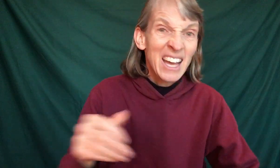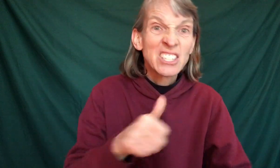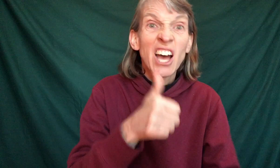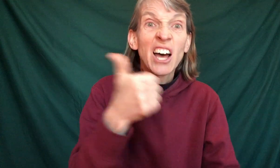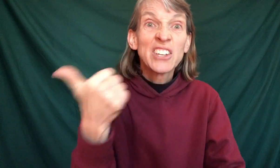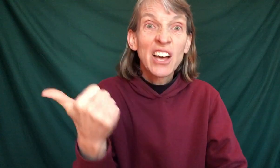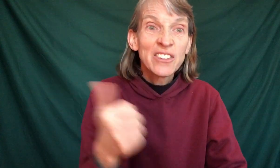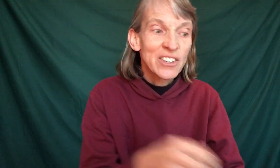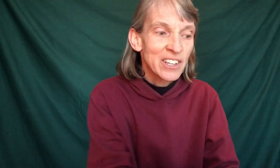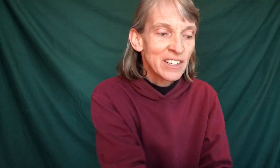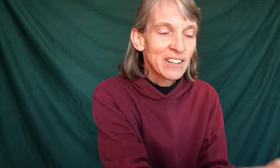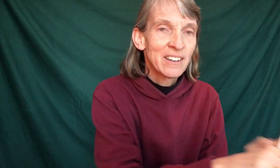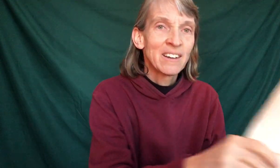and another.